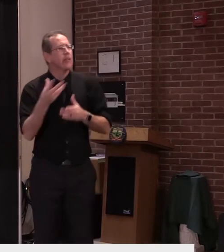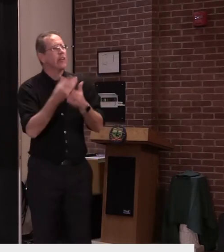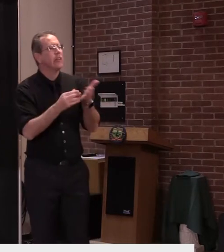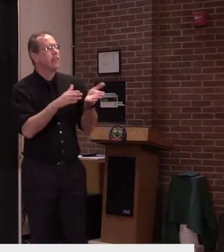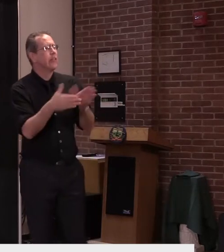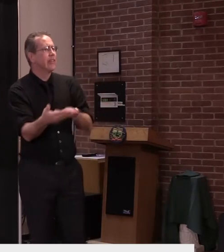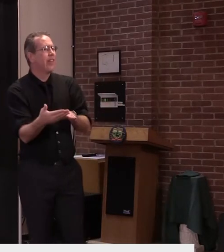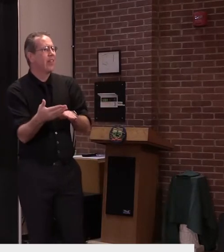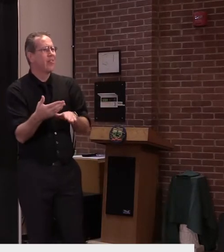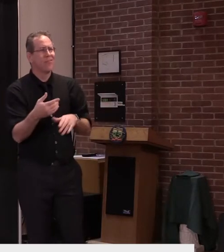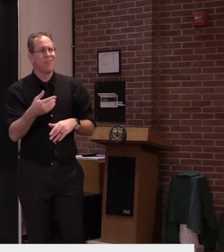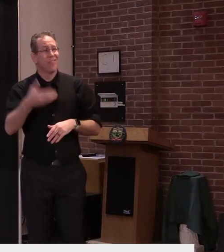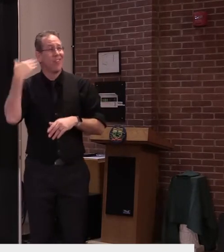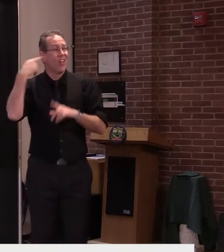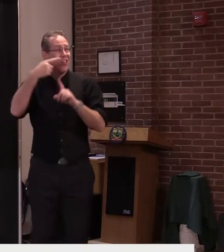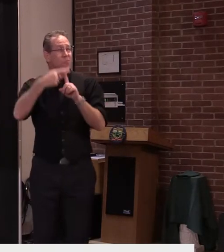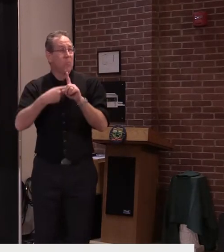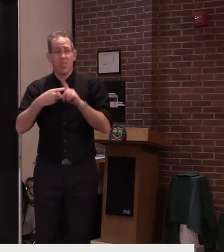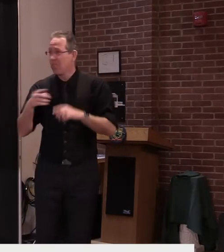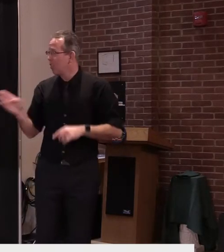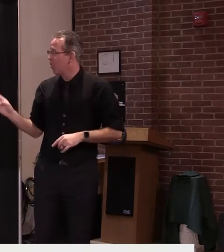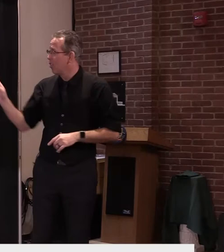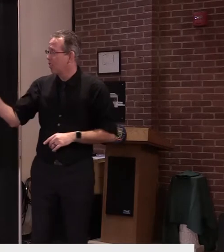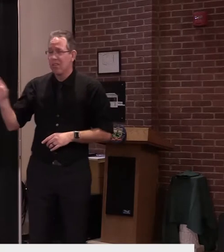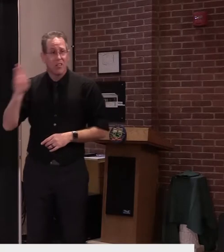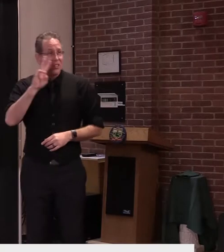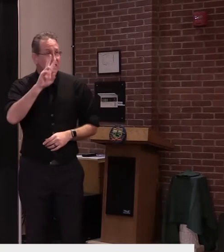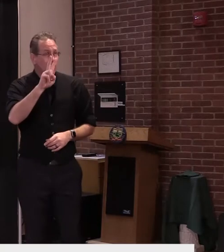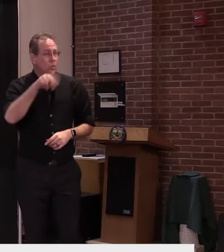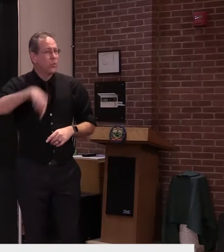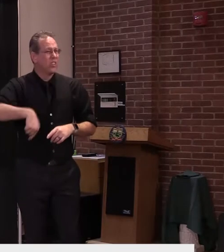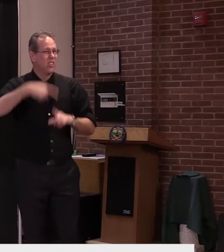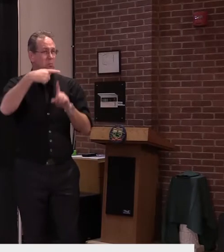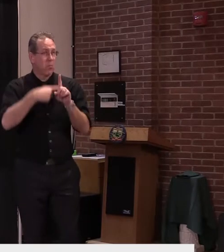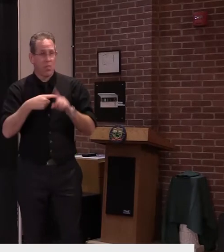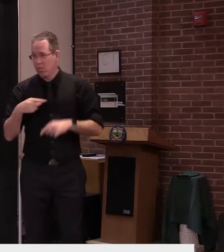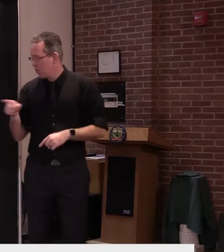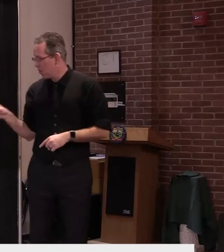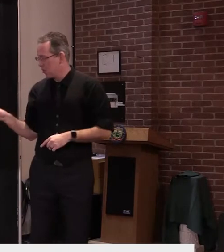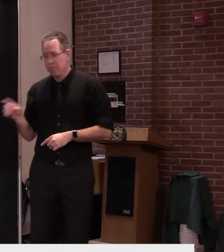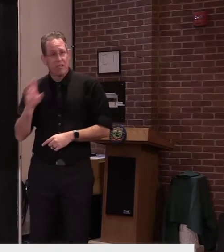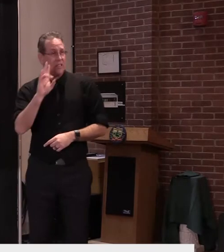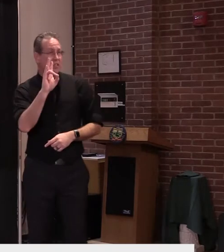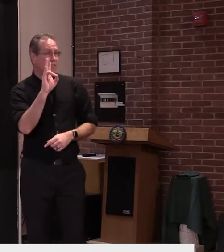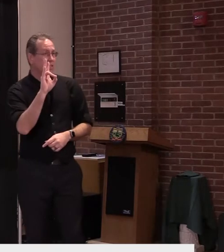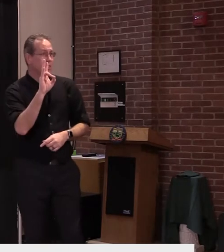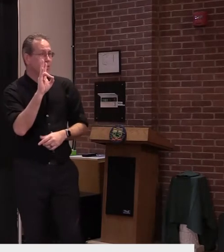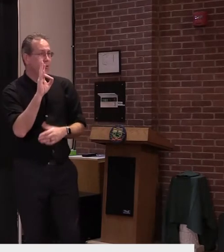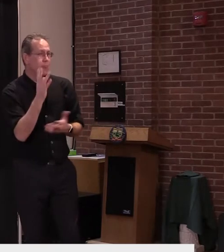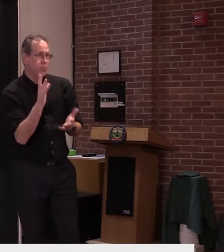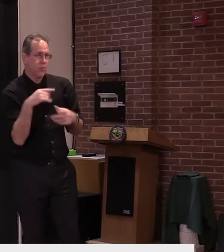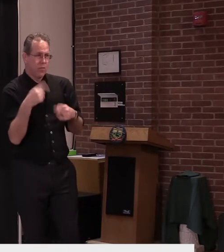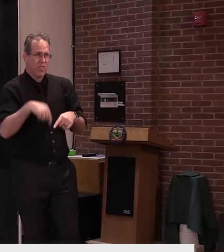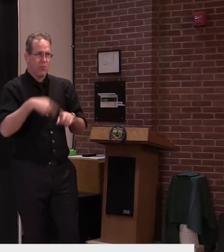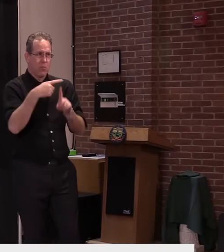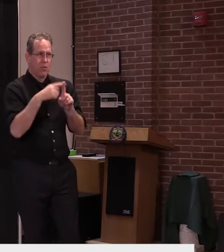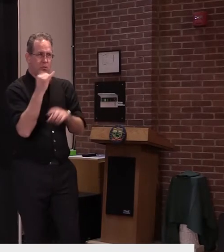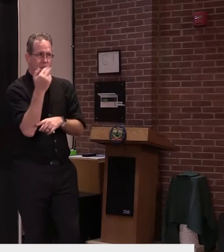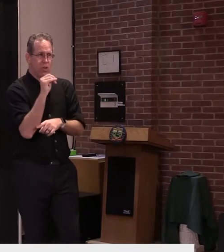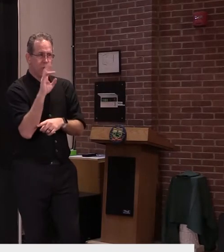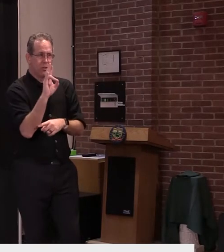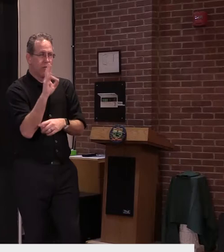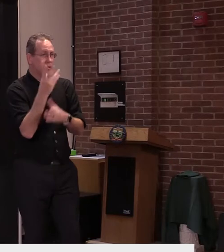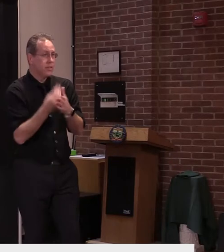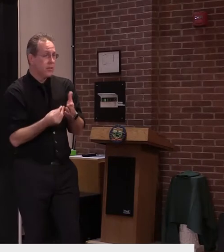month of January recorded so far for this month and new year. Brings the total to 487 fatalities